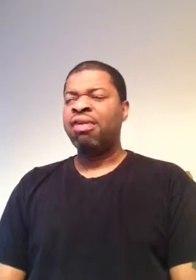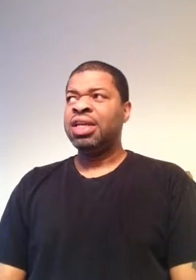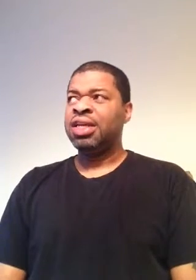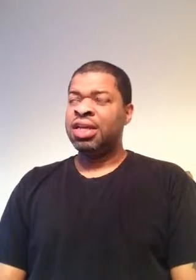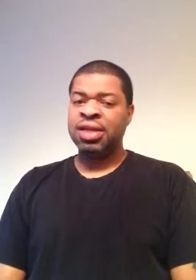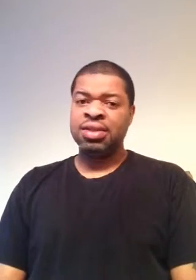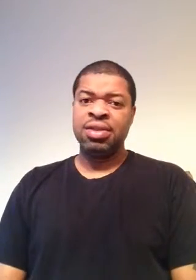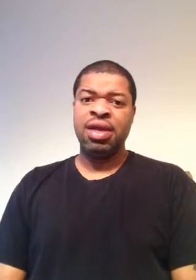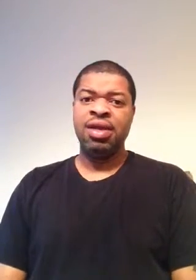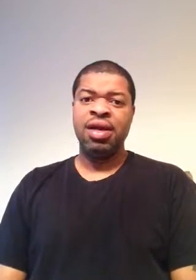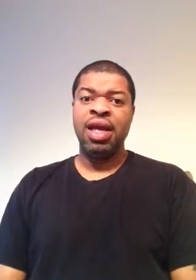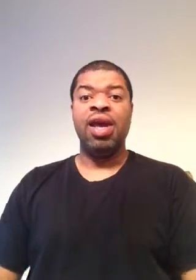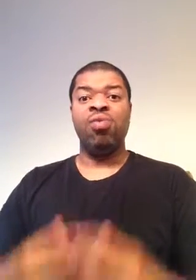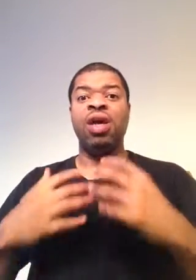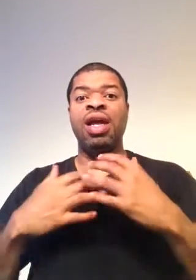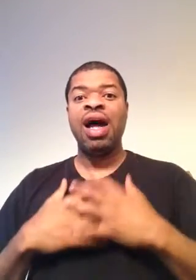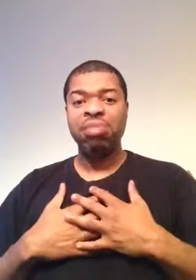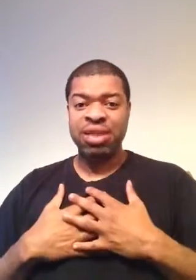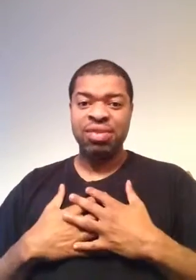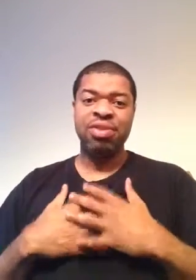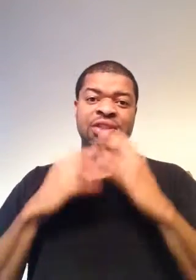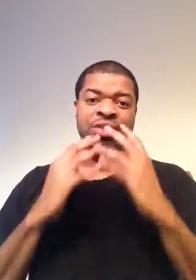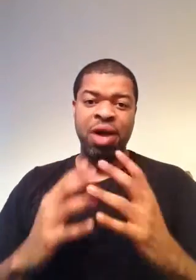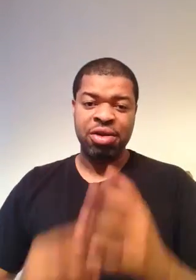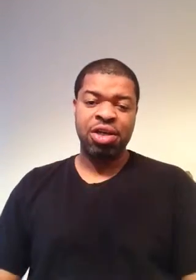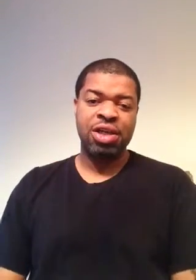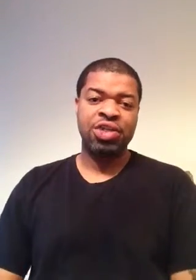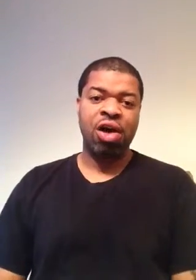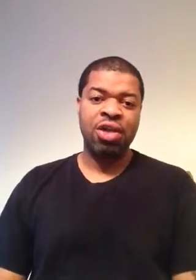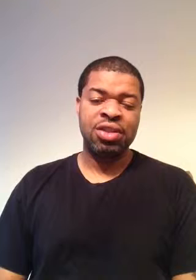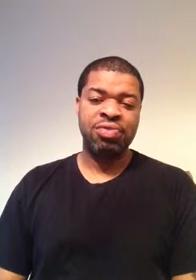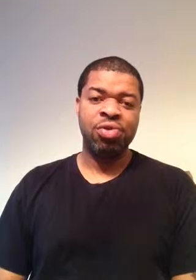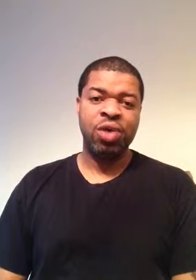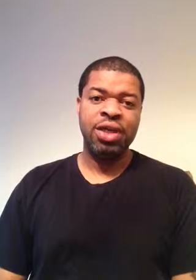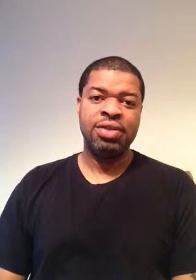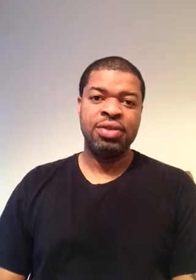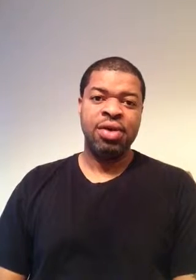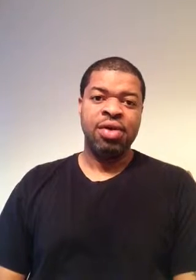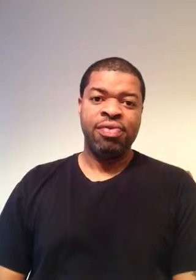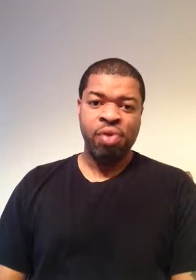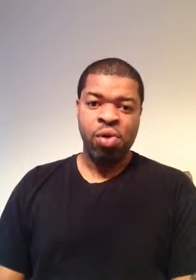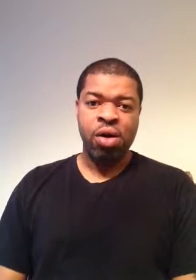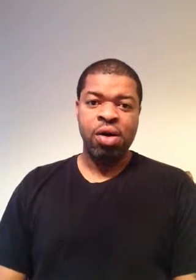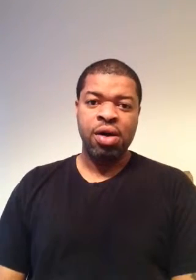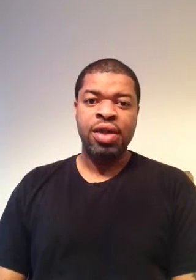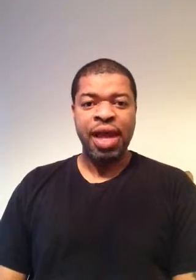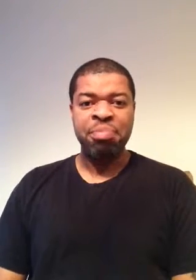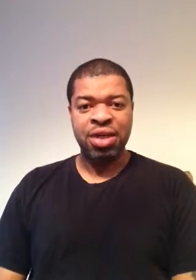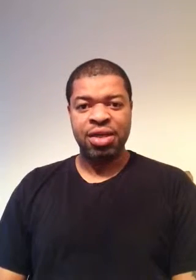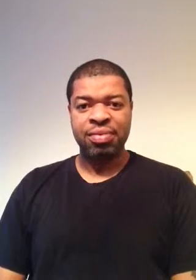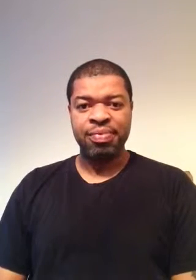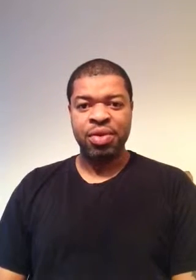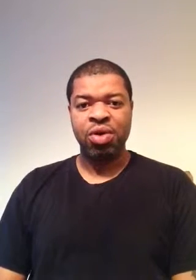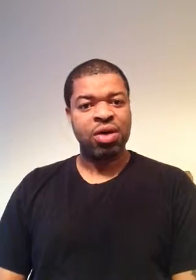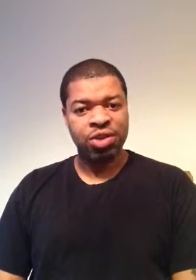irony is, and what I believe, she's probably going to get charged in a few weeks for that beating. What are the